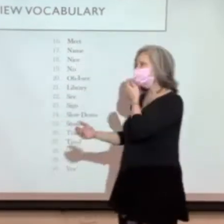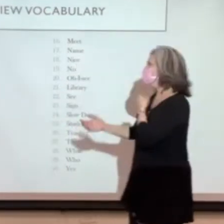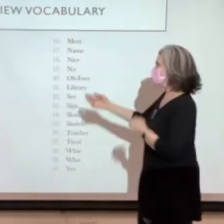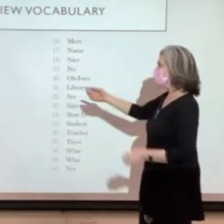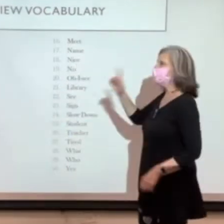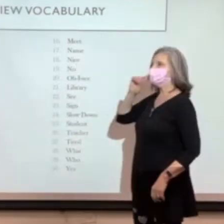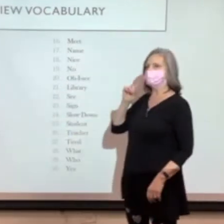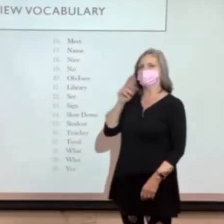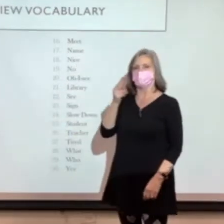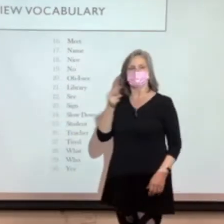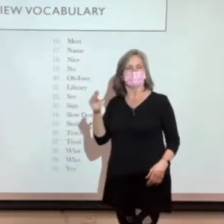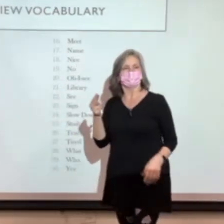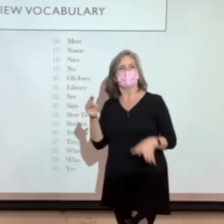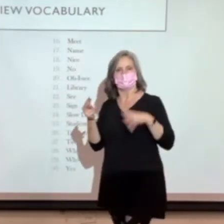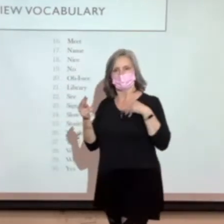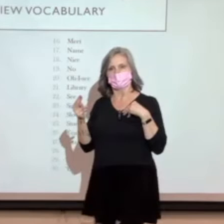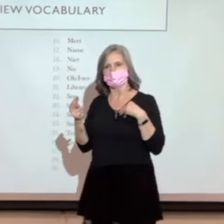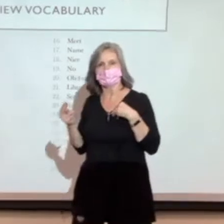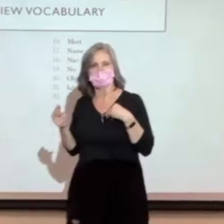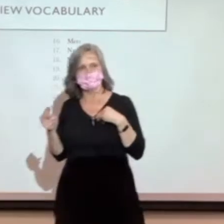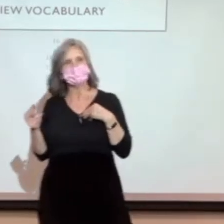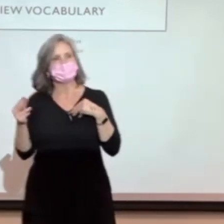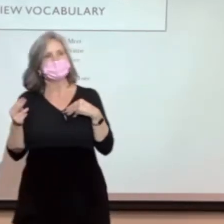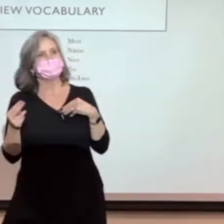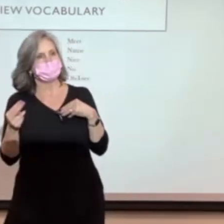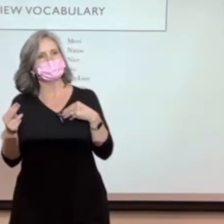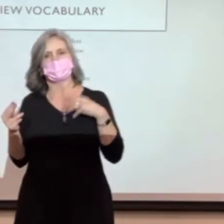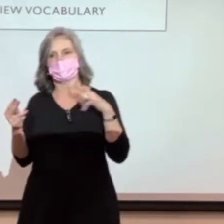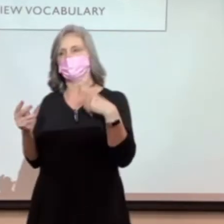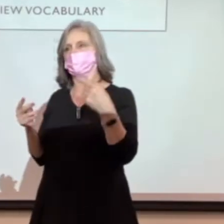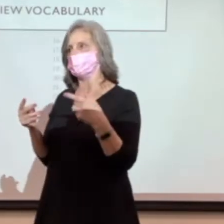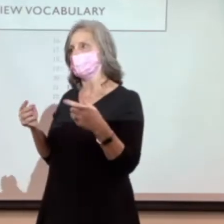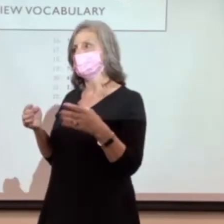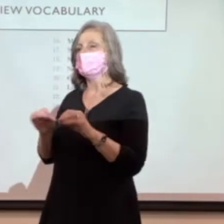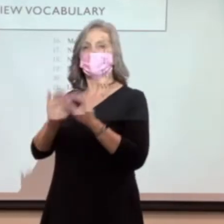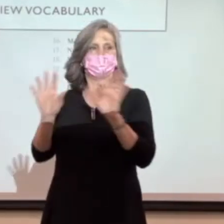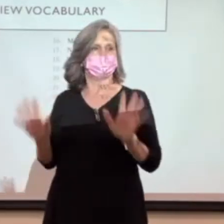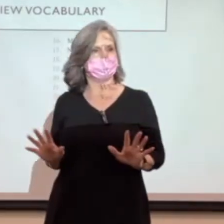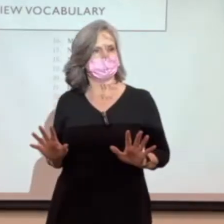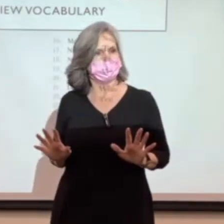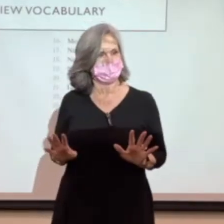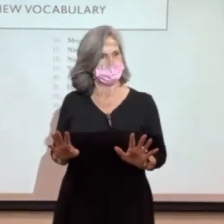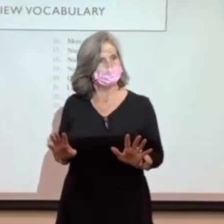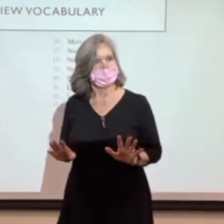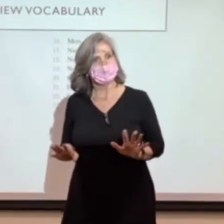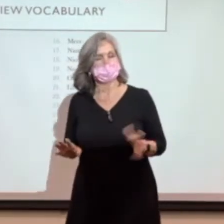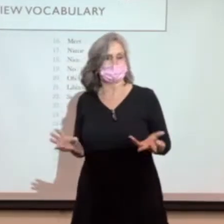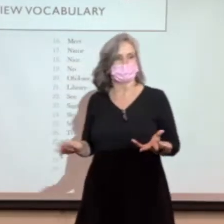Generally speaking, deaf and hard of hearing are the accepted terms to use until the person clarifies it for you. So they might